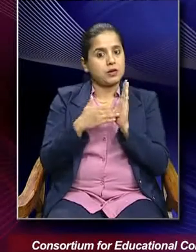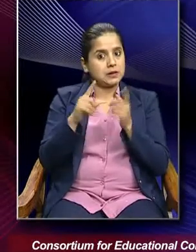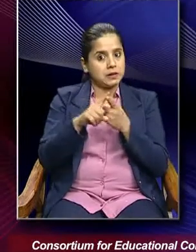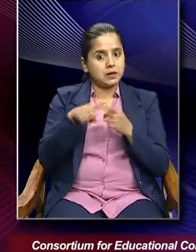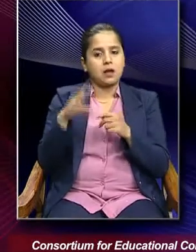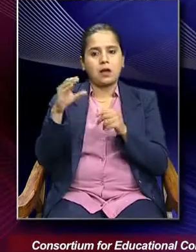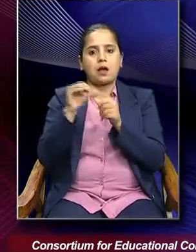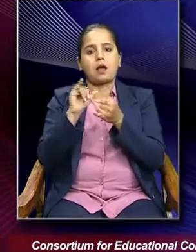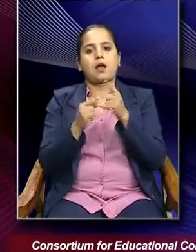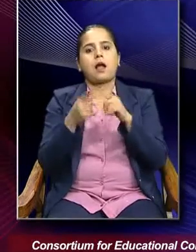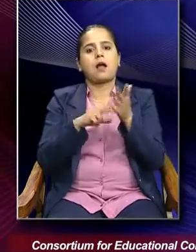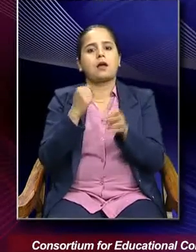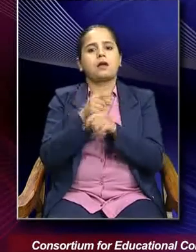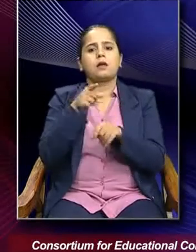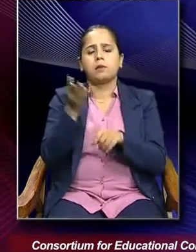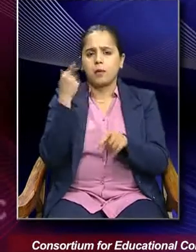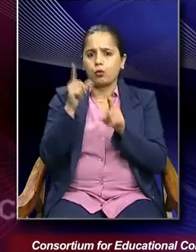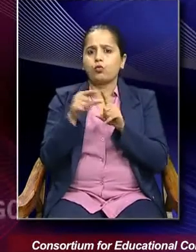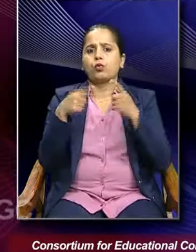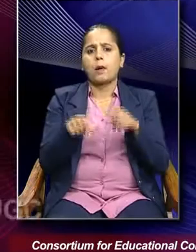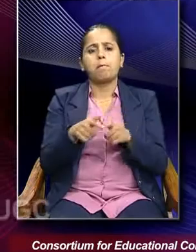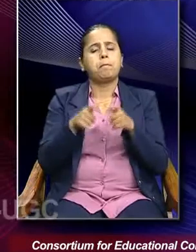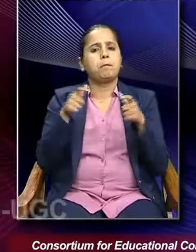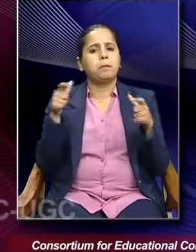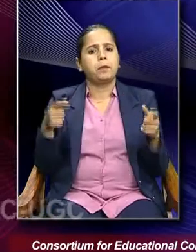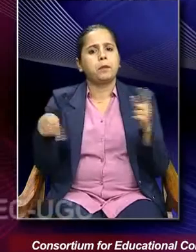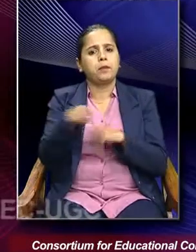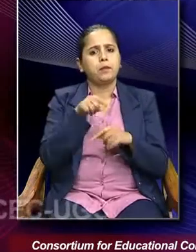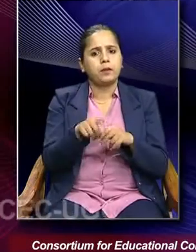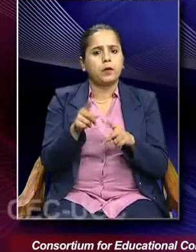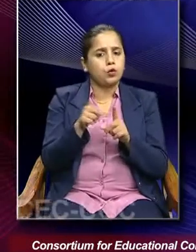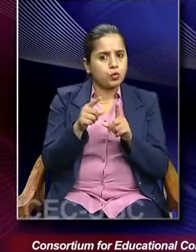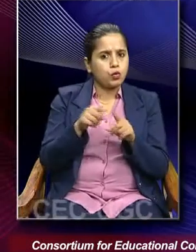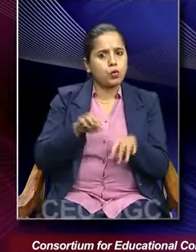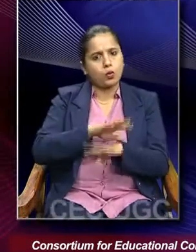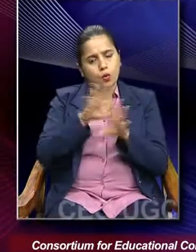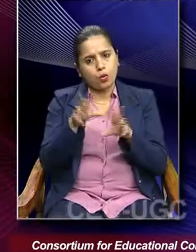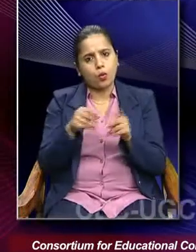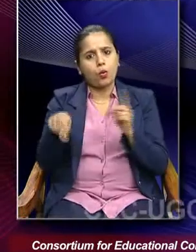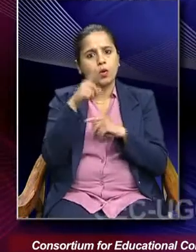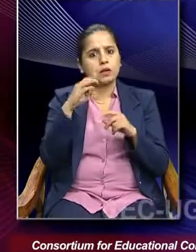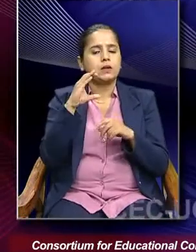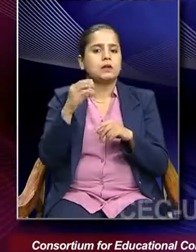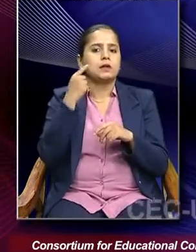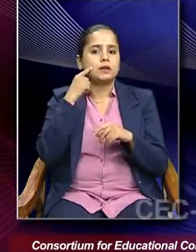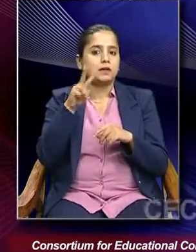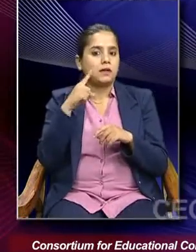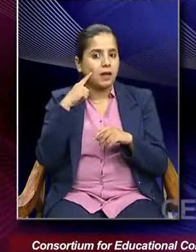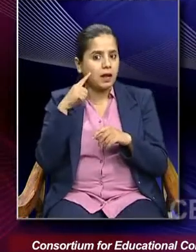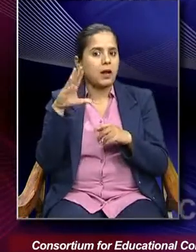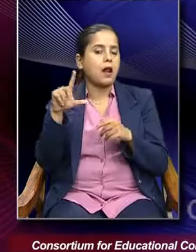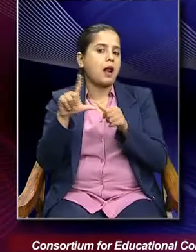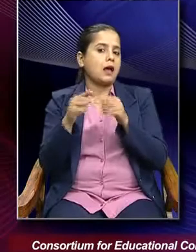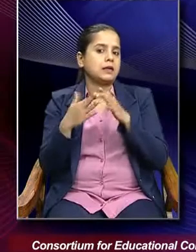was conducted on a large scale in practically all of the civilization's